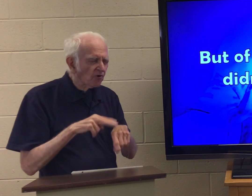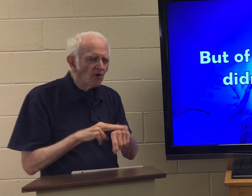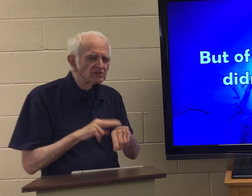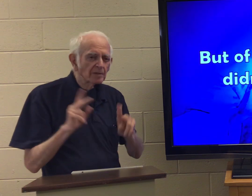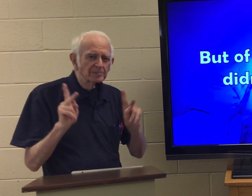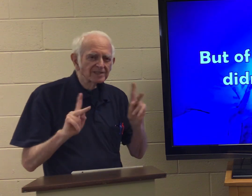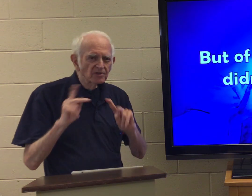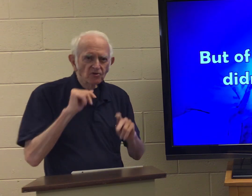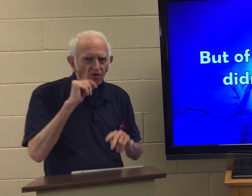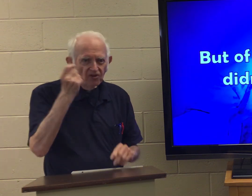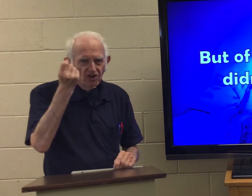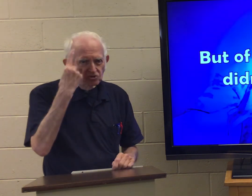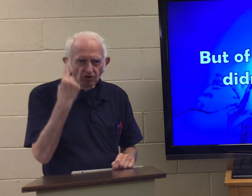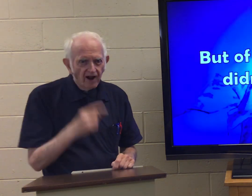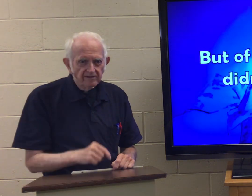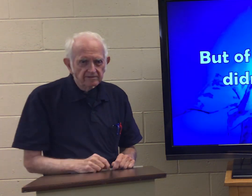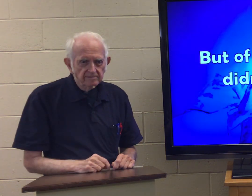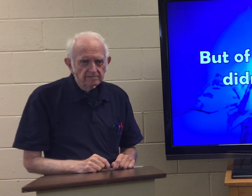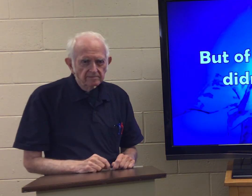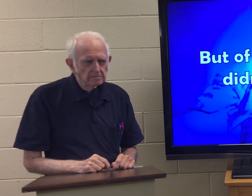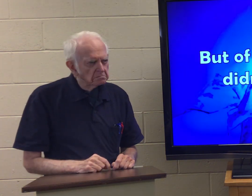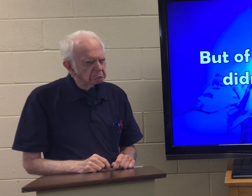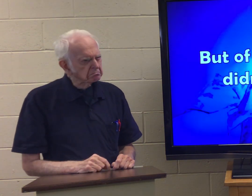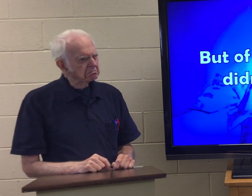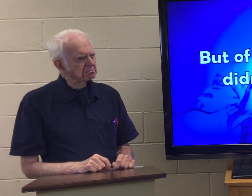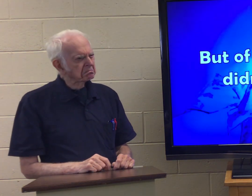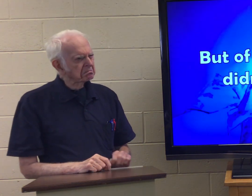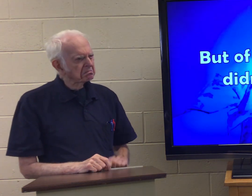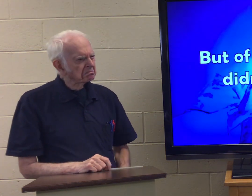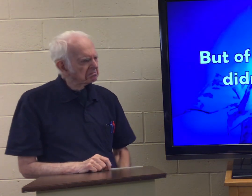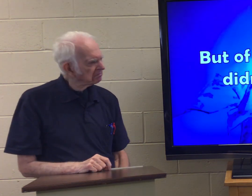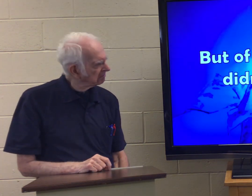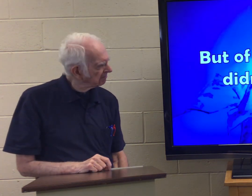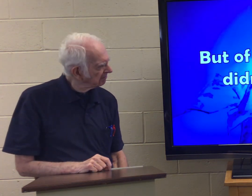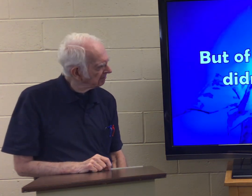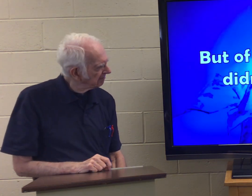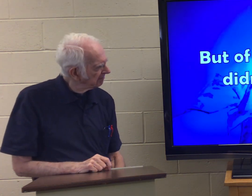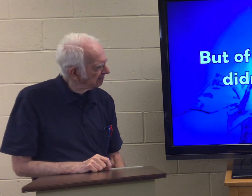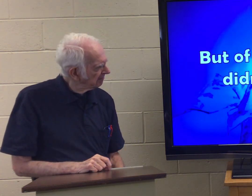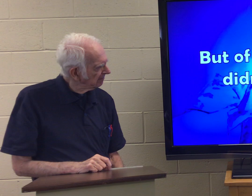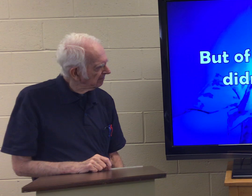But of course, the people did not understand. Huh?